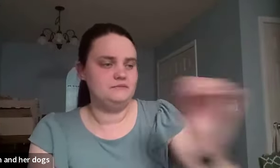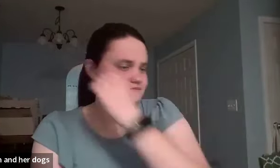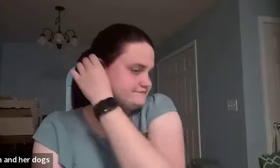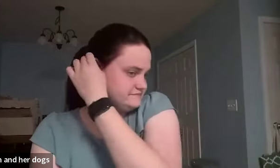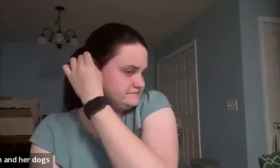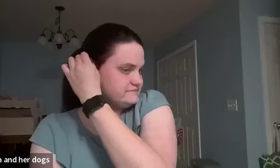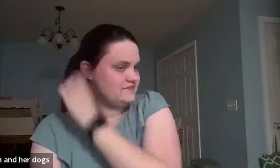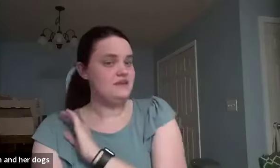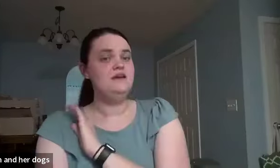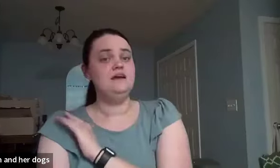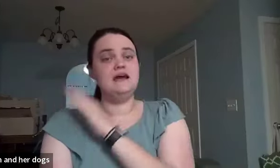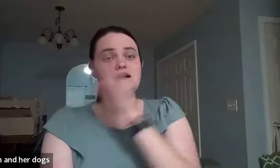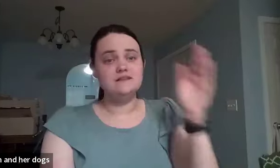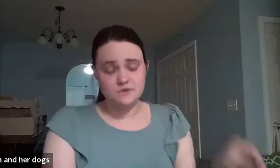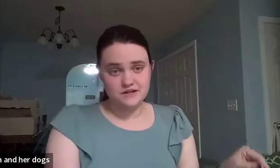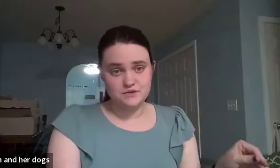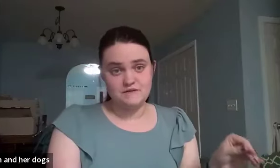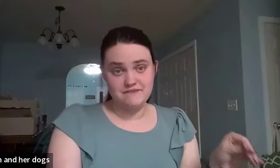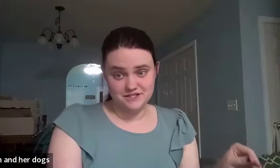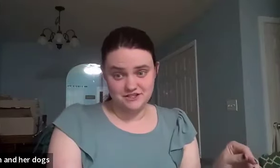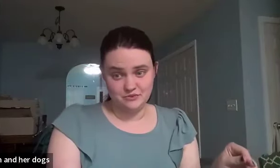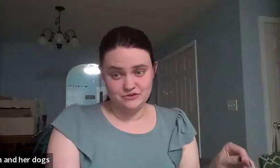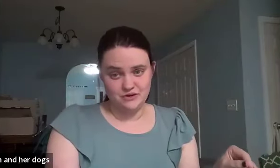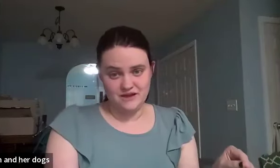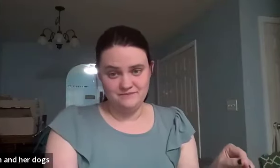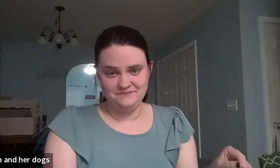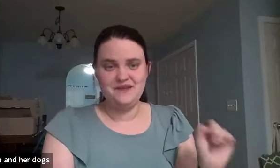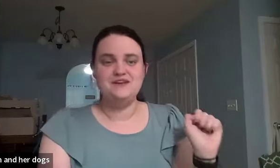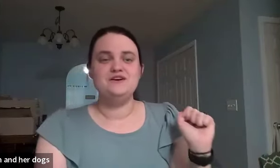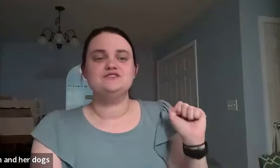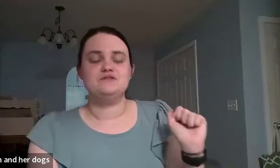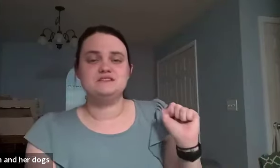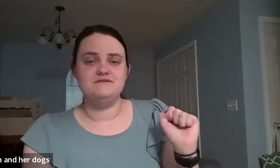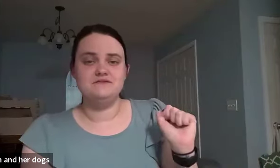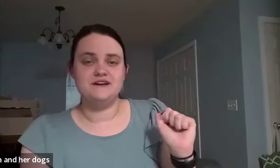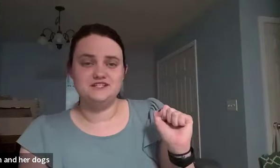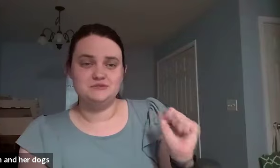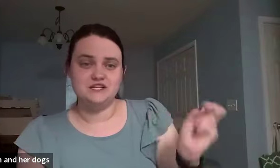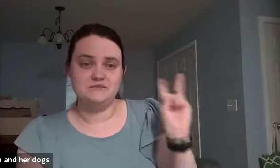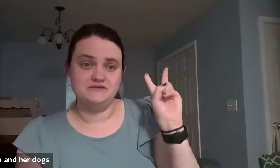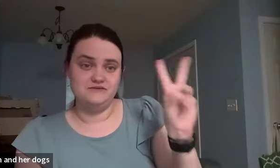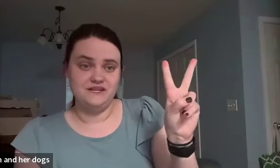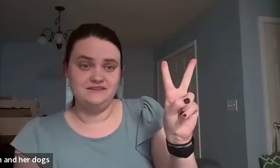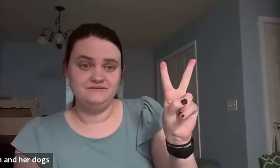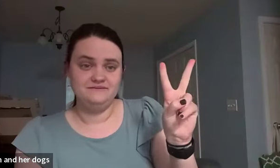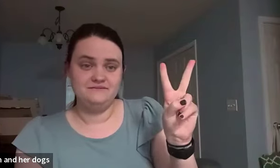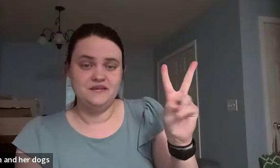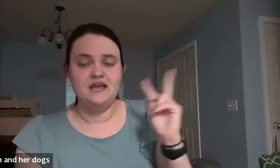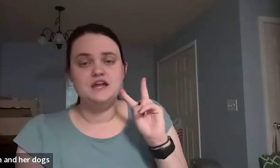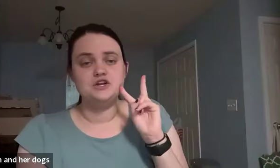Okay. Now let's move on to our vegetables, okay? So the sign for vegetable is going to be a V, and